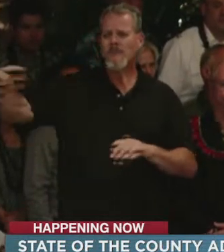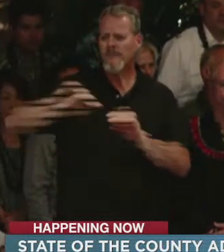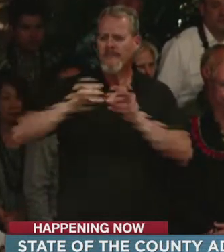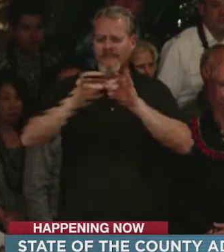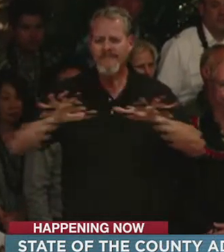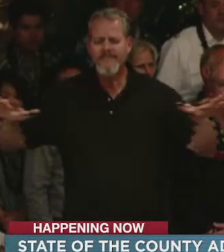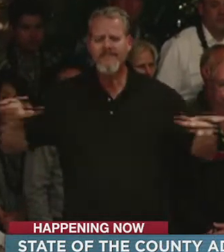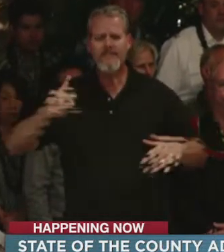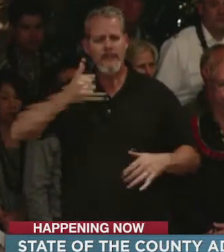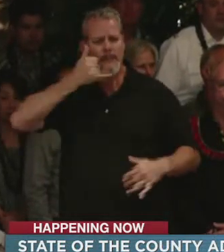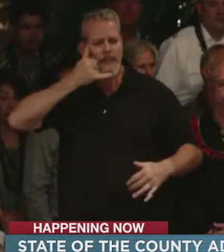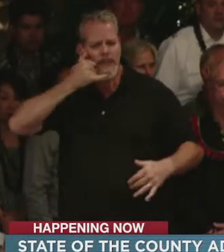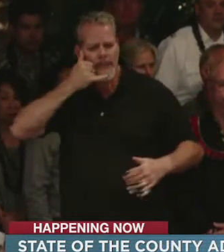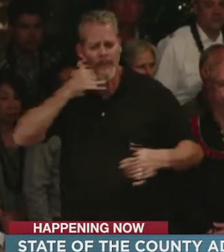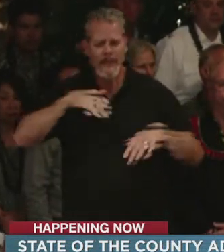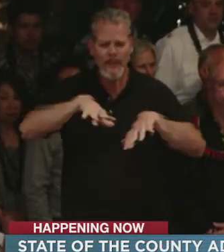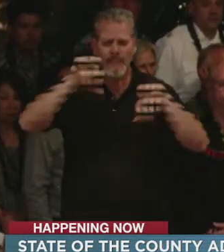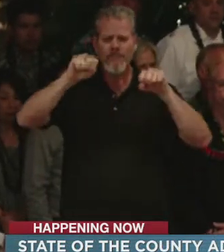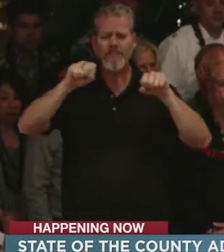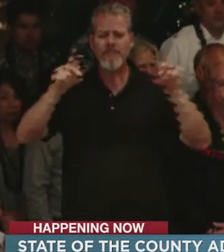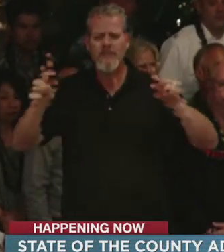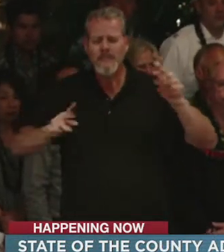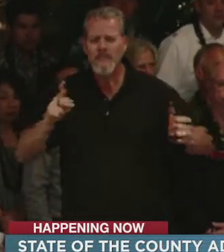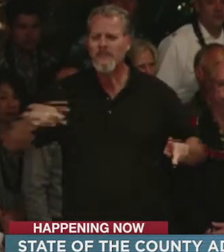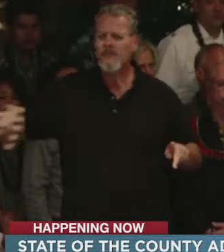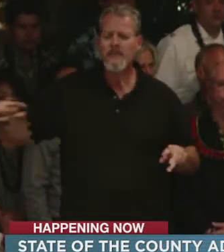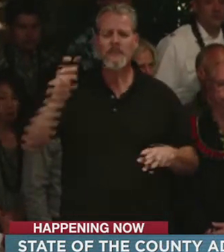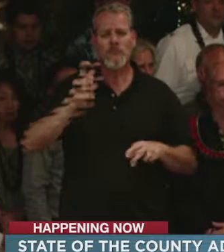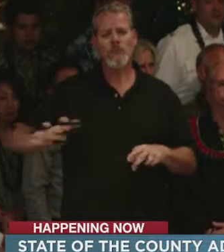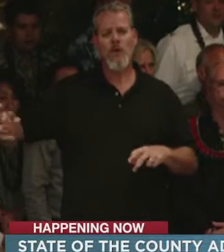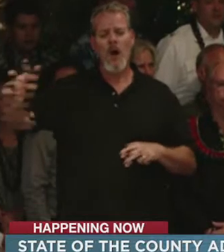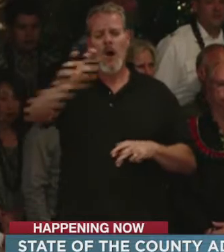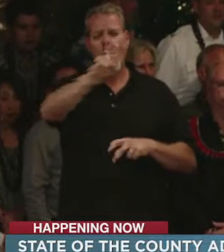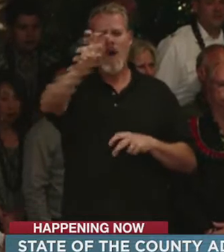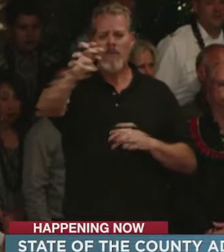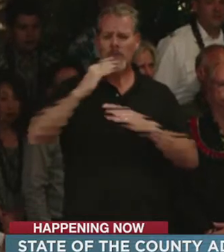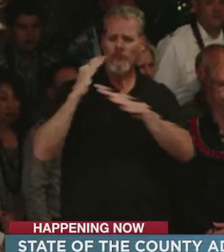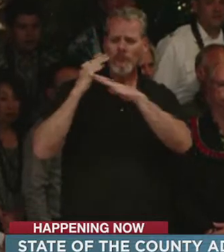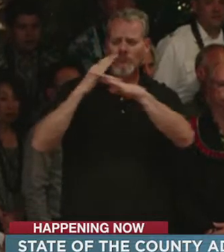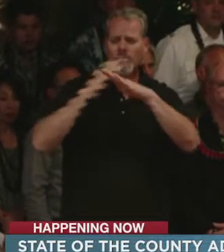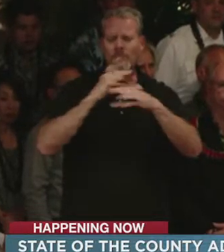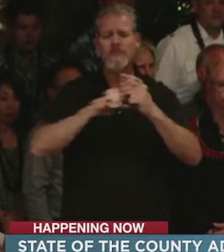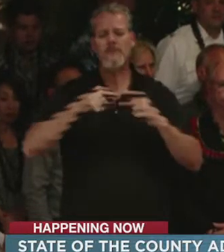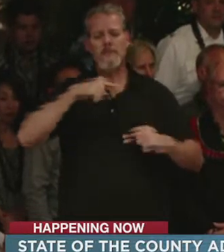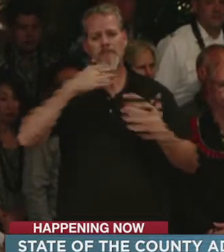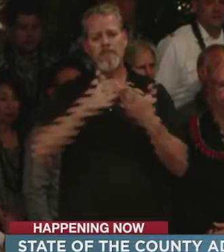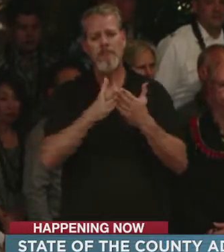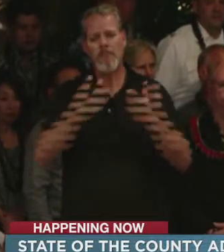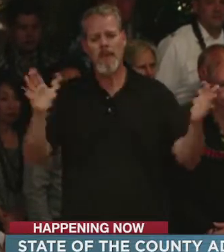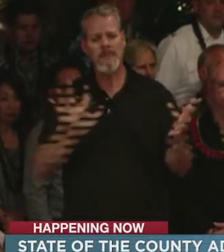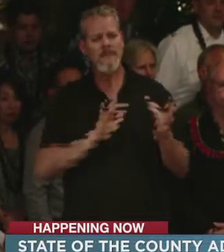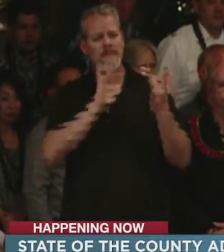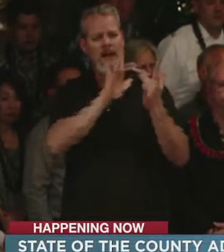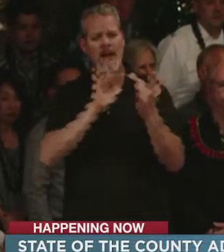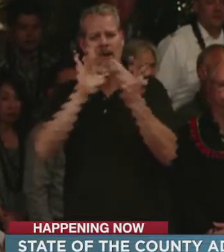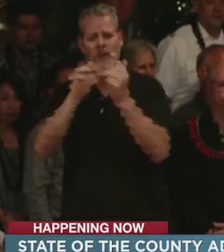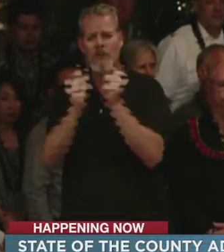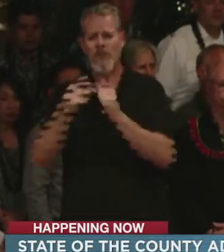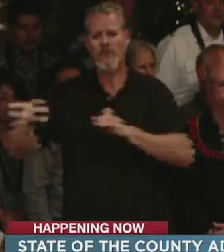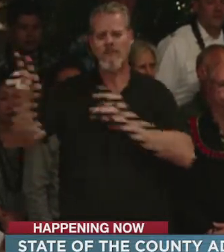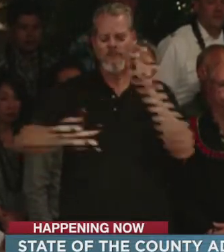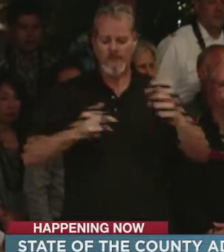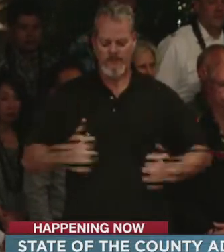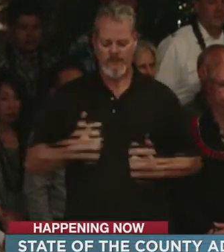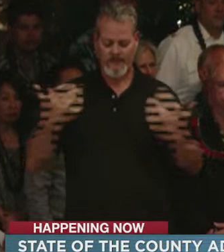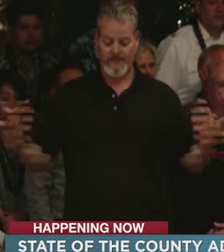taker operations, travel restrictions and travel waivers, public messaging and outreach to citizens and businesses,